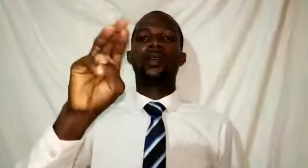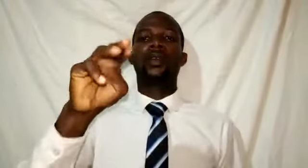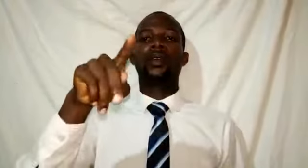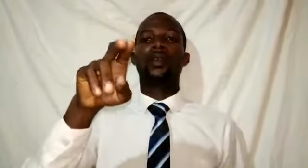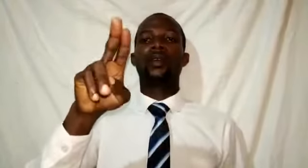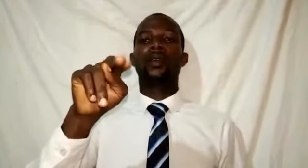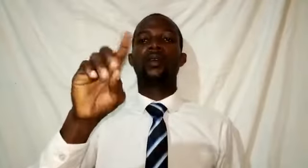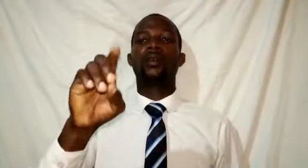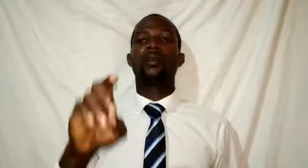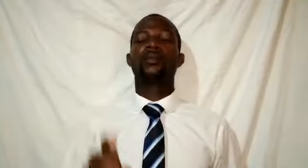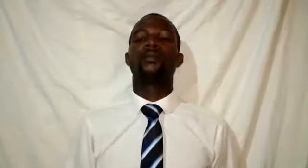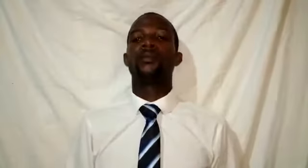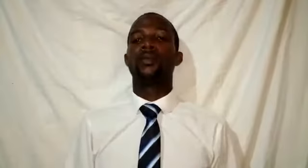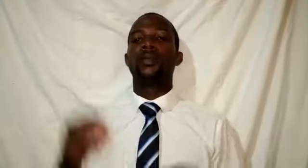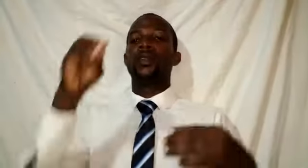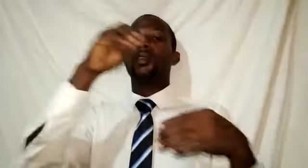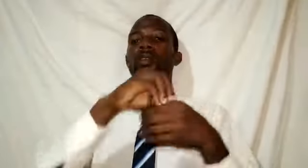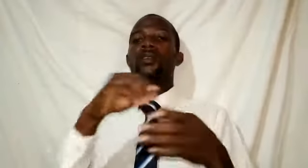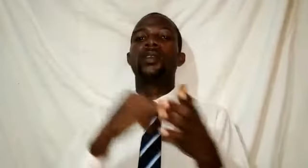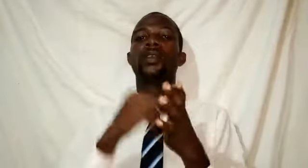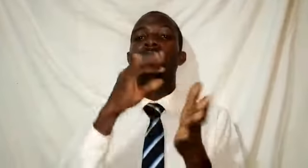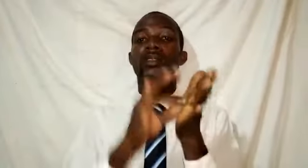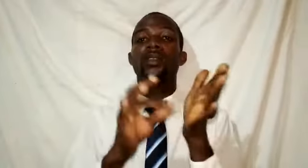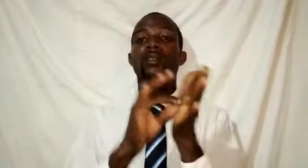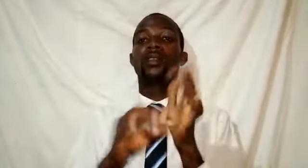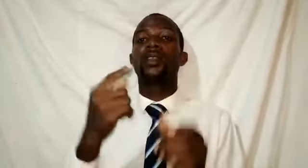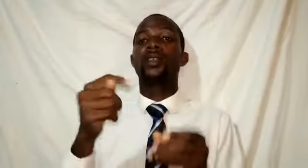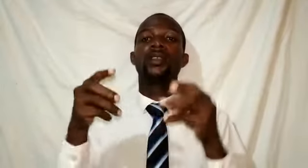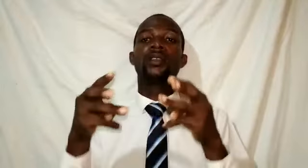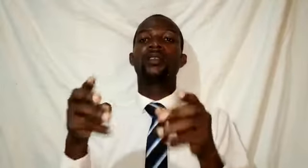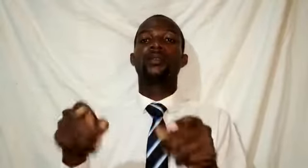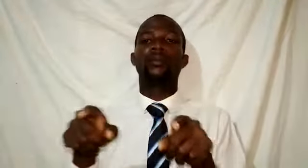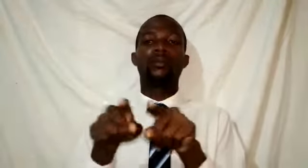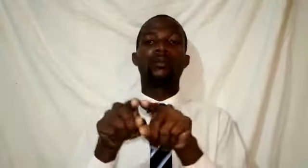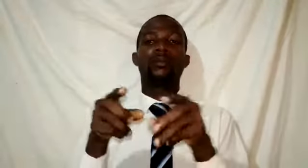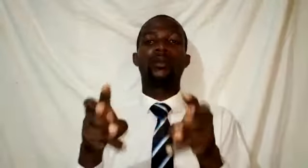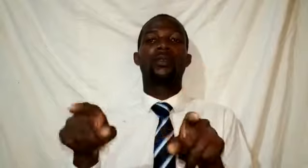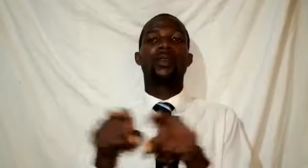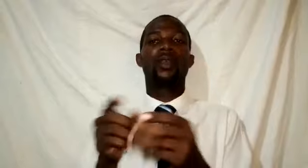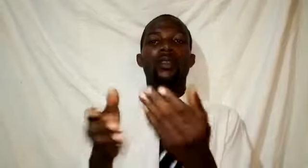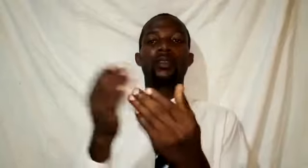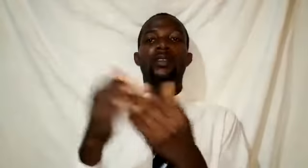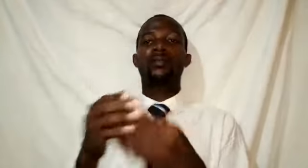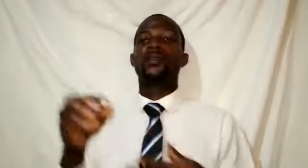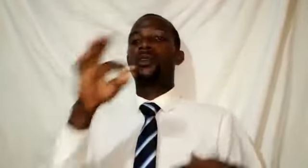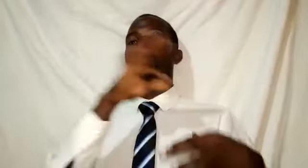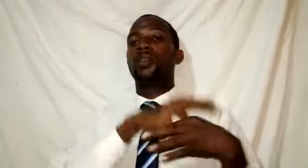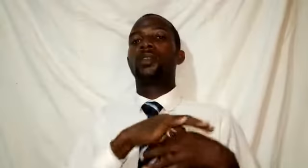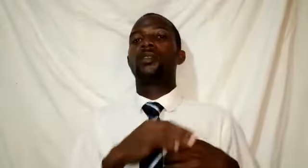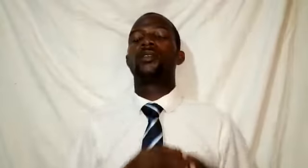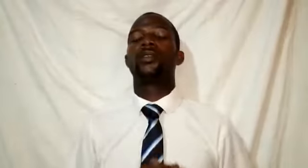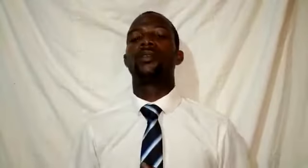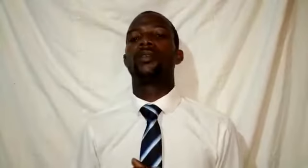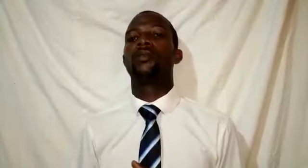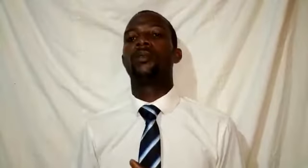Compound interest is calculated the same way as simple interest,